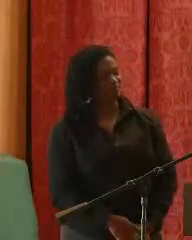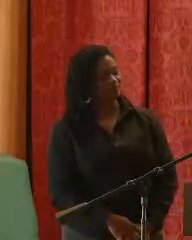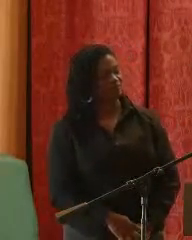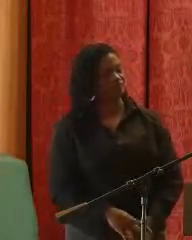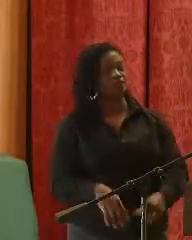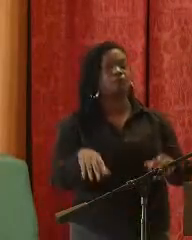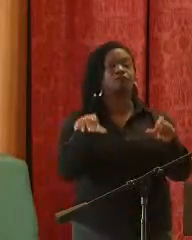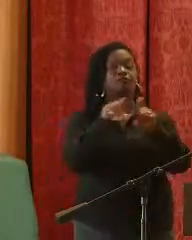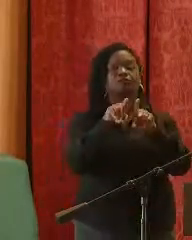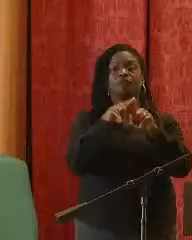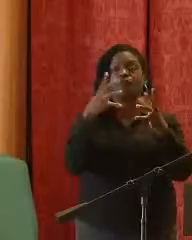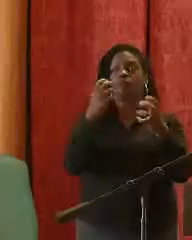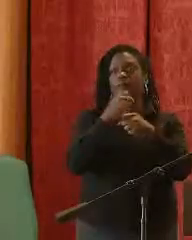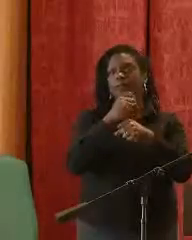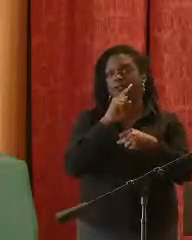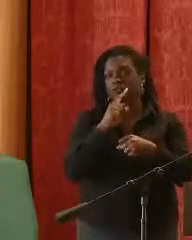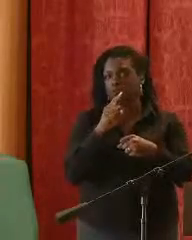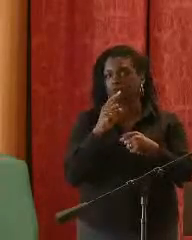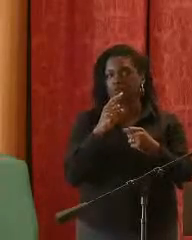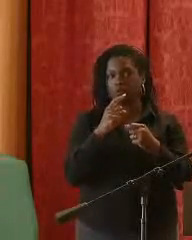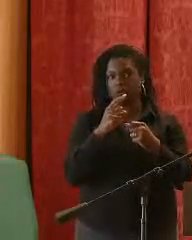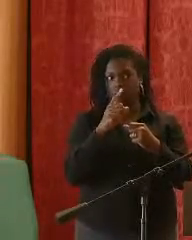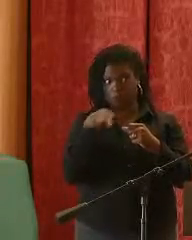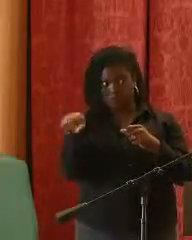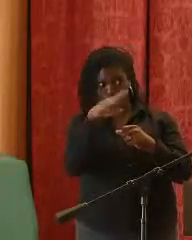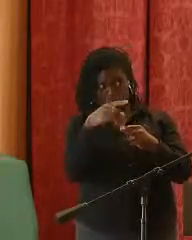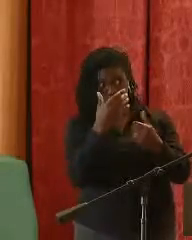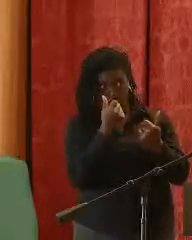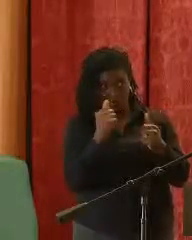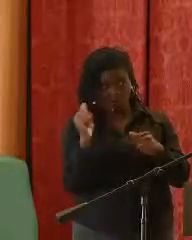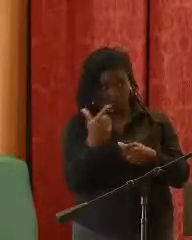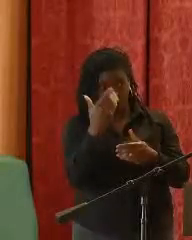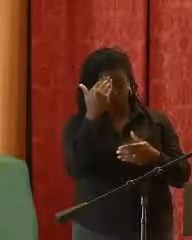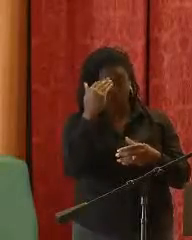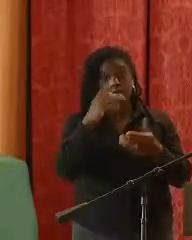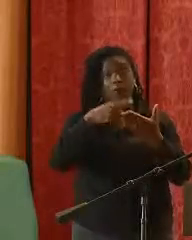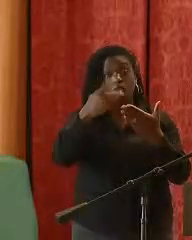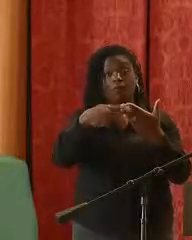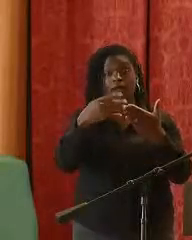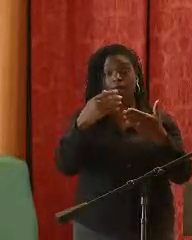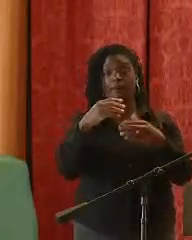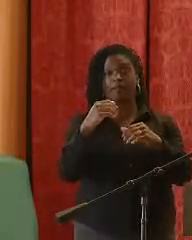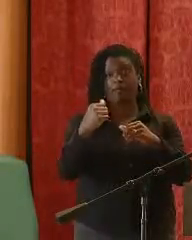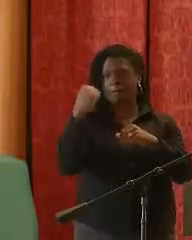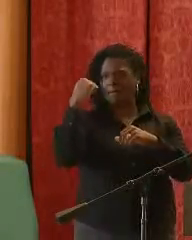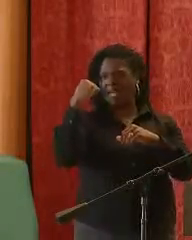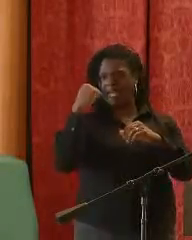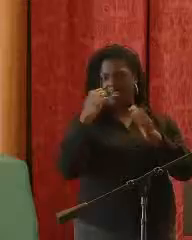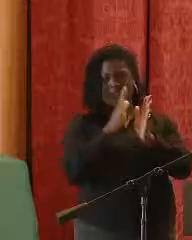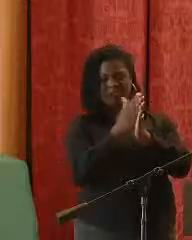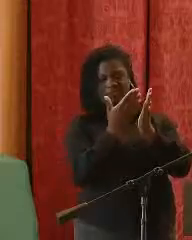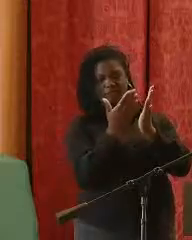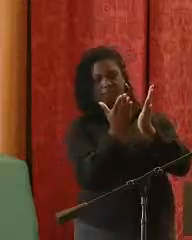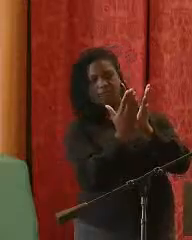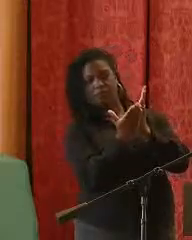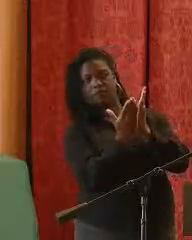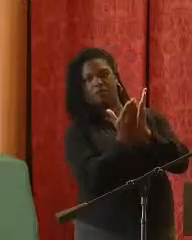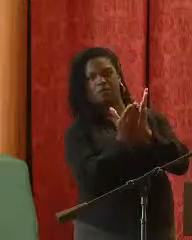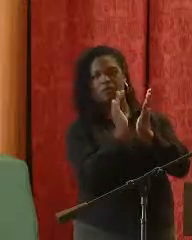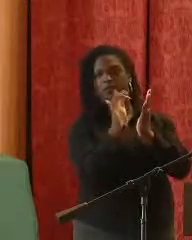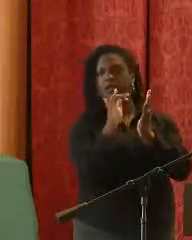And I just want to make sure that you all note in the program, towards the back, the list of all the gold award winners